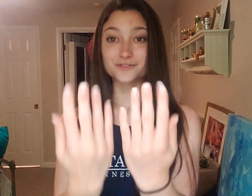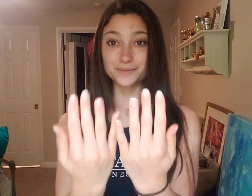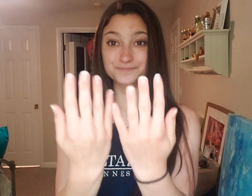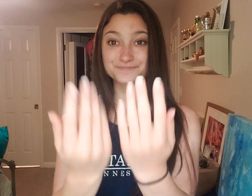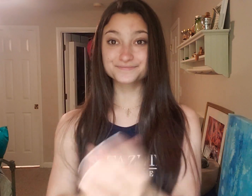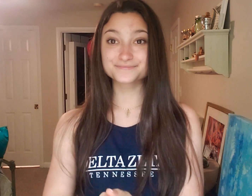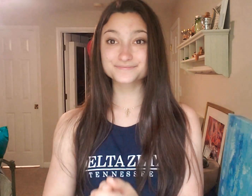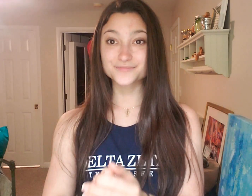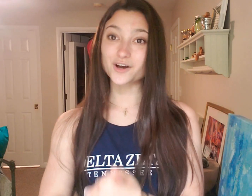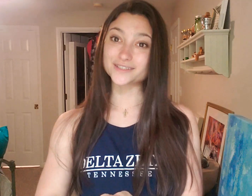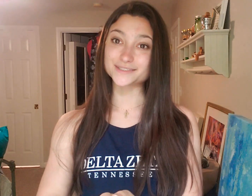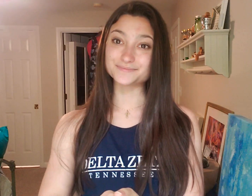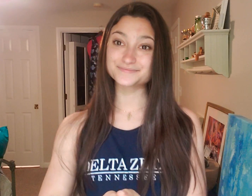flame. Awesome.